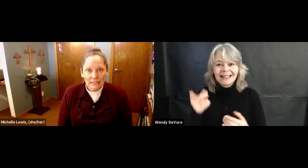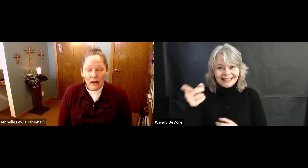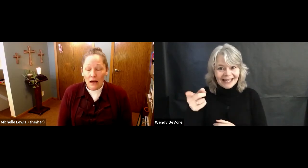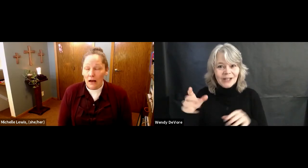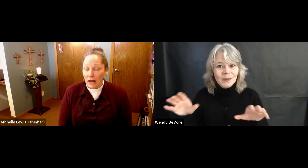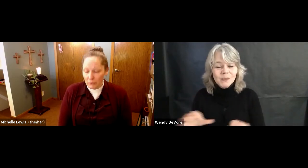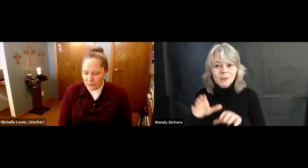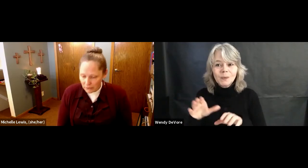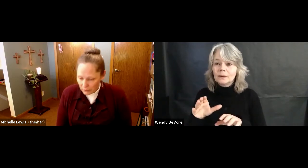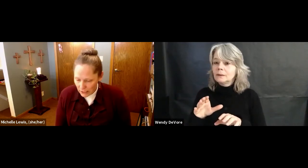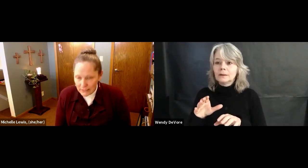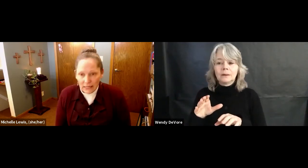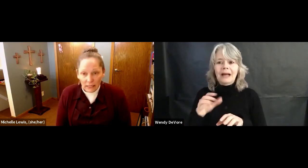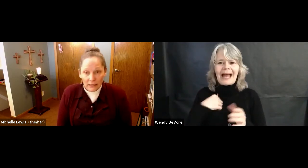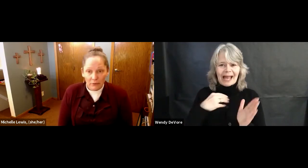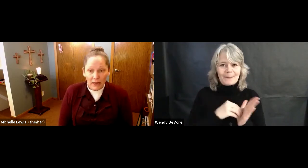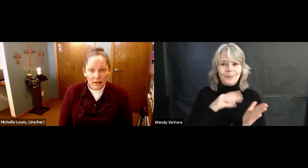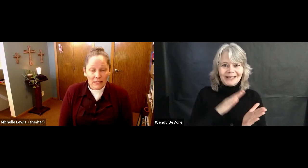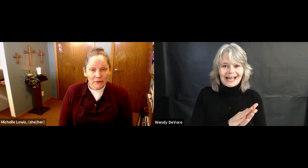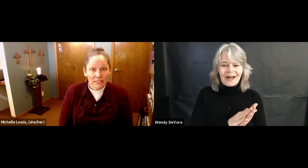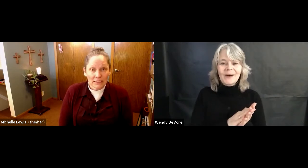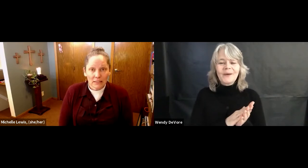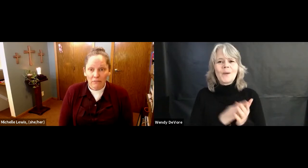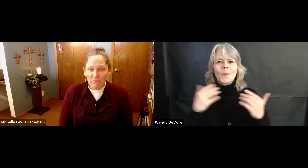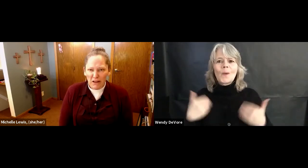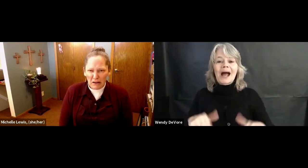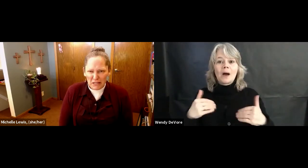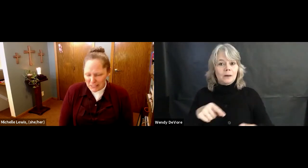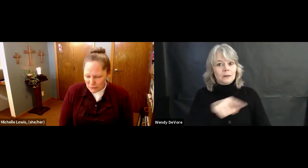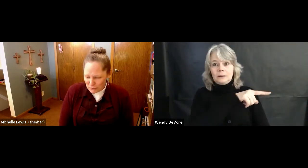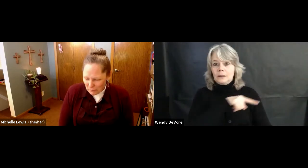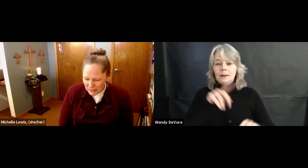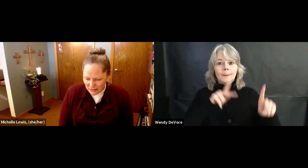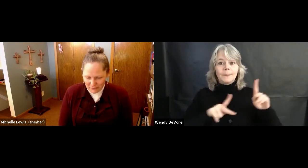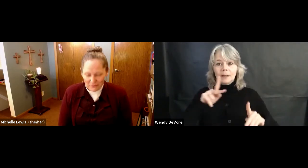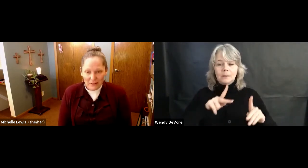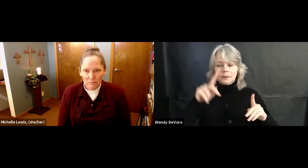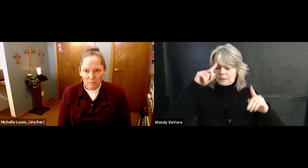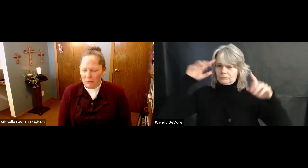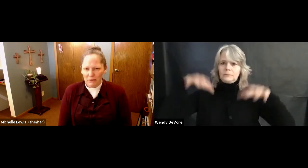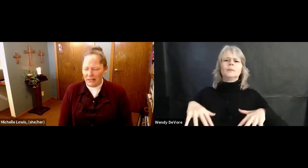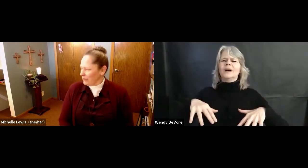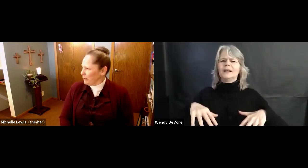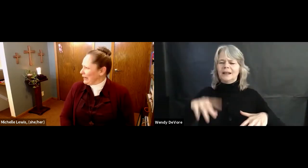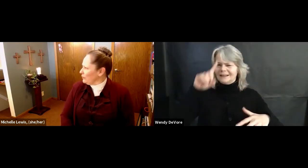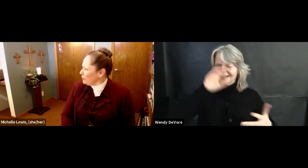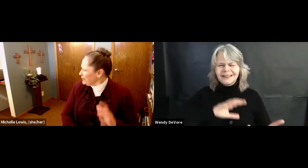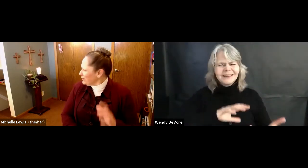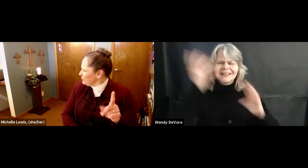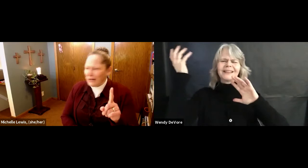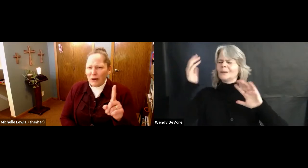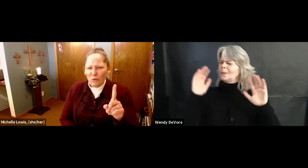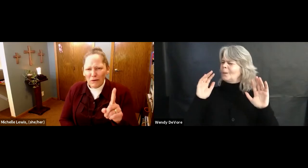is, I wrote down the word unsettling, but I think I would say it's like very disruptive. People would be like, wait,